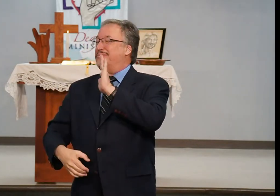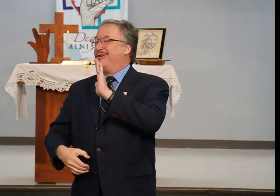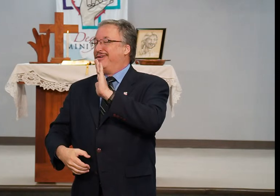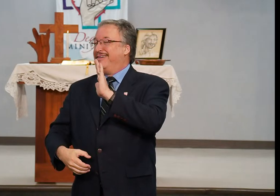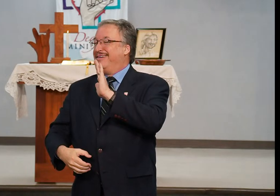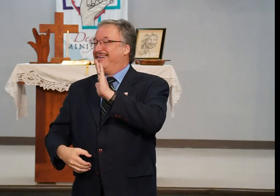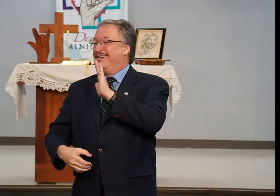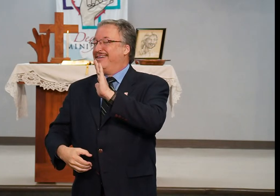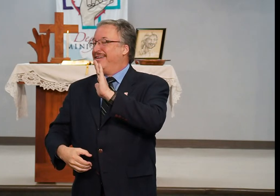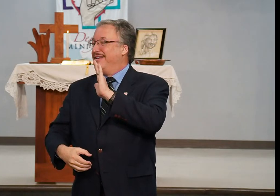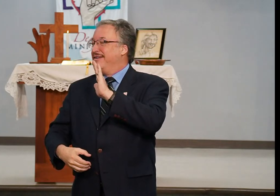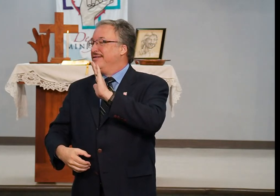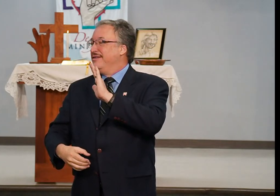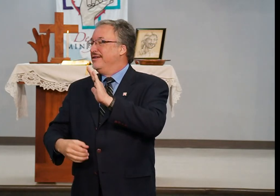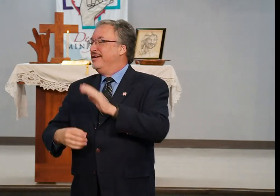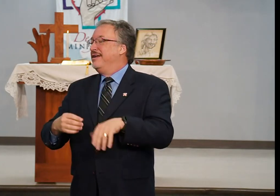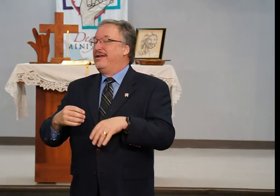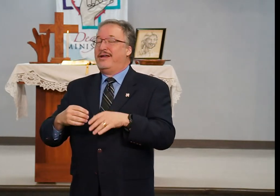And it is the very last chapter,